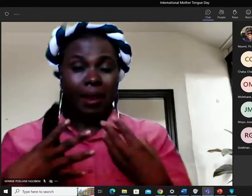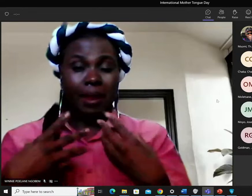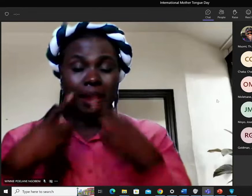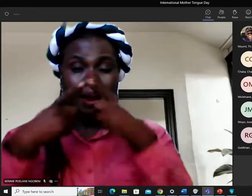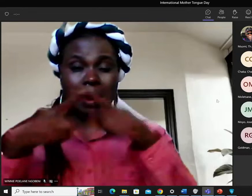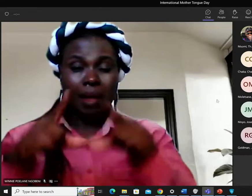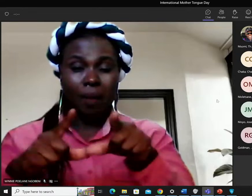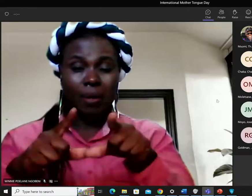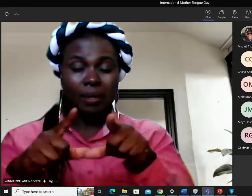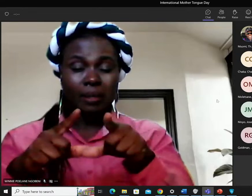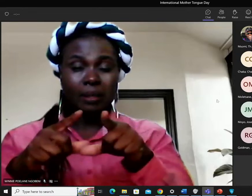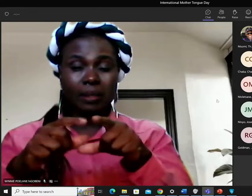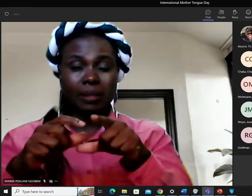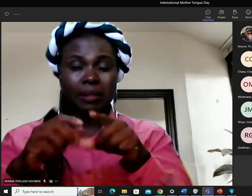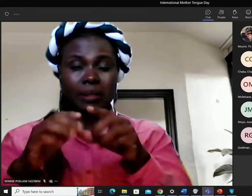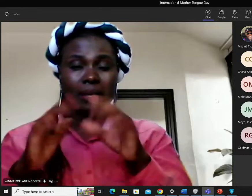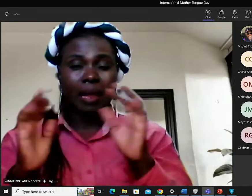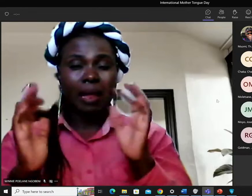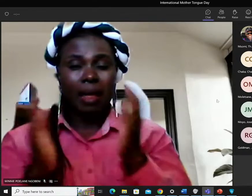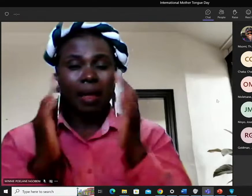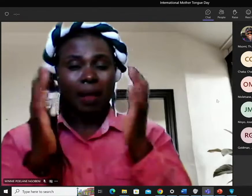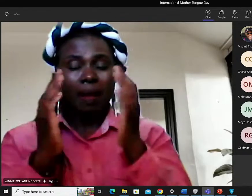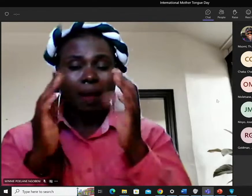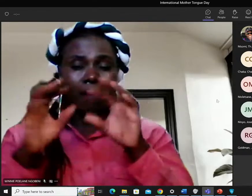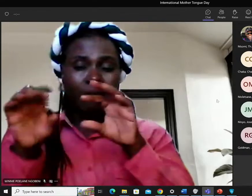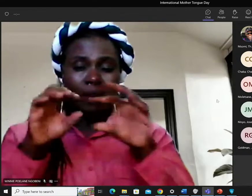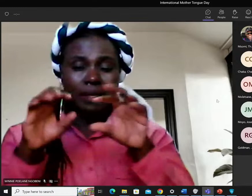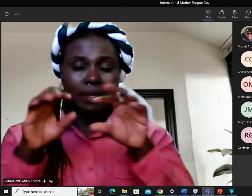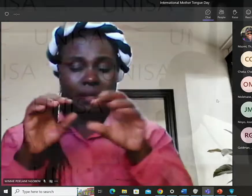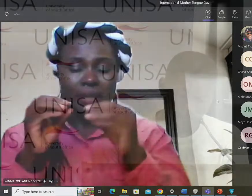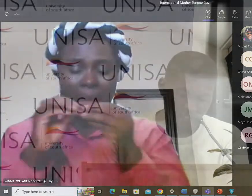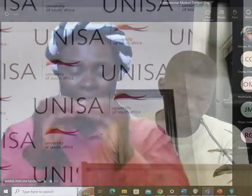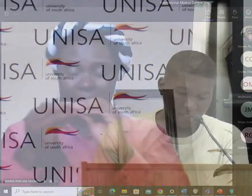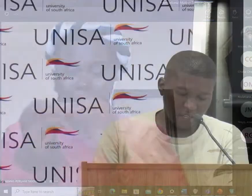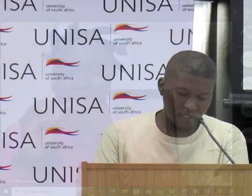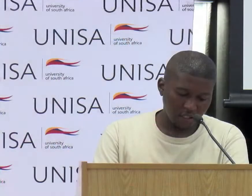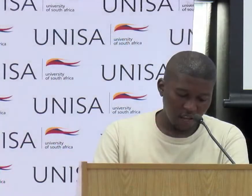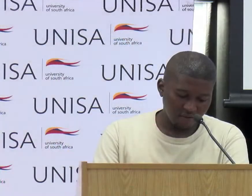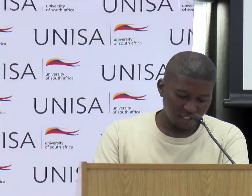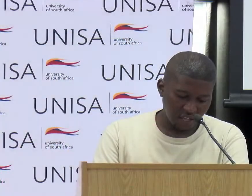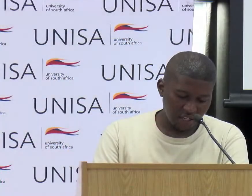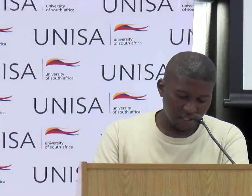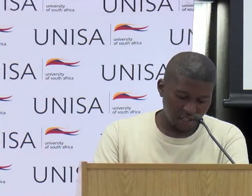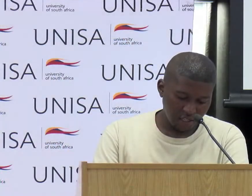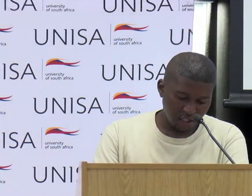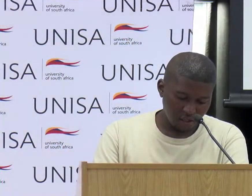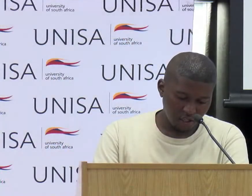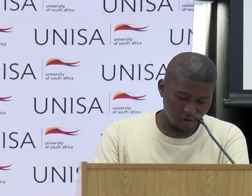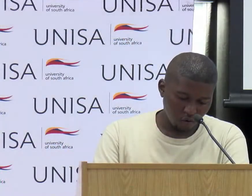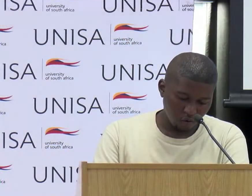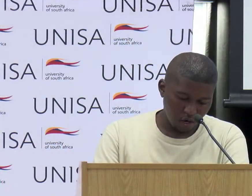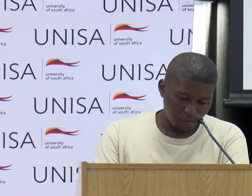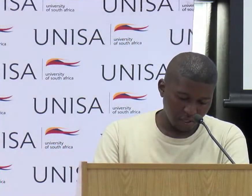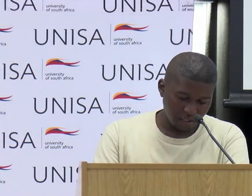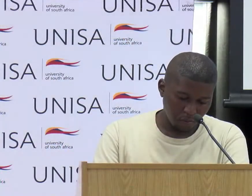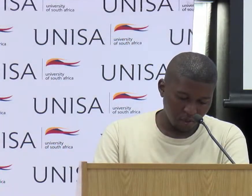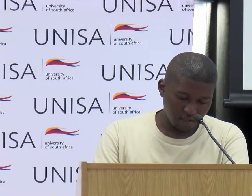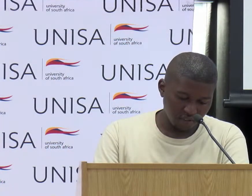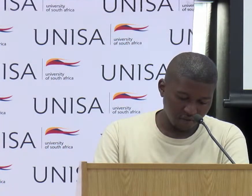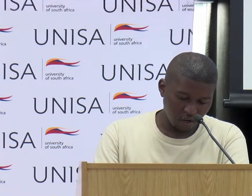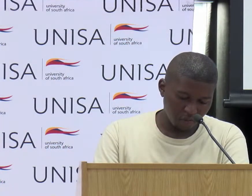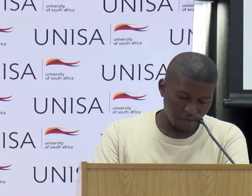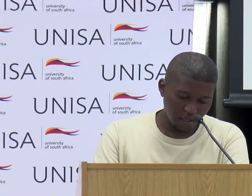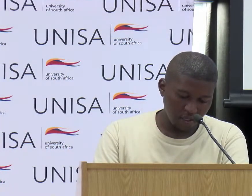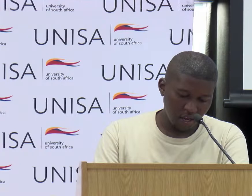practices enhances intellectual flexibility and creativity. Recent studies have indicated that children who grew up in a